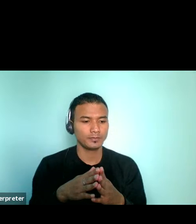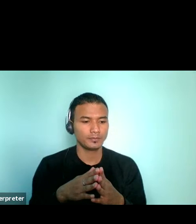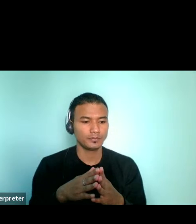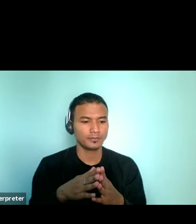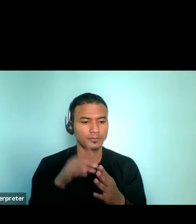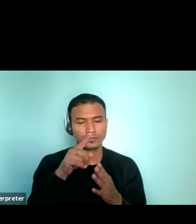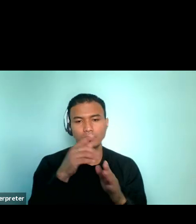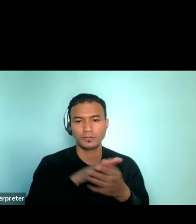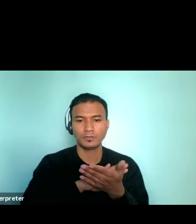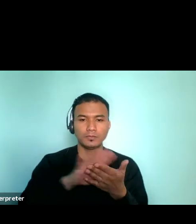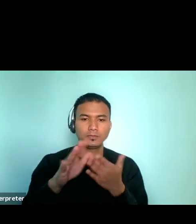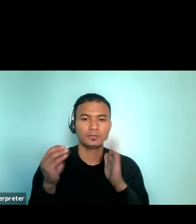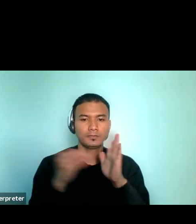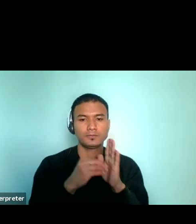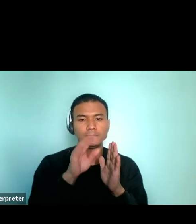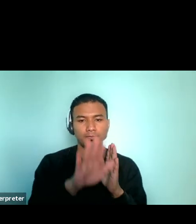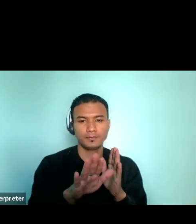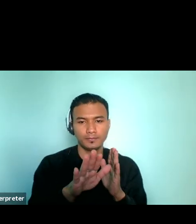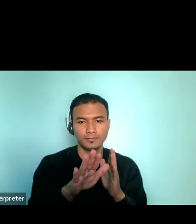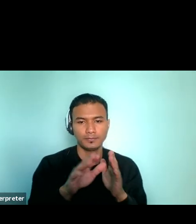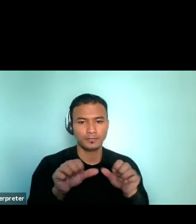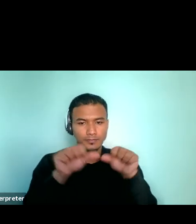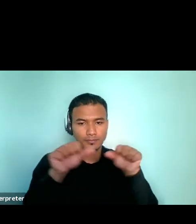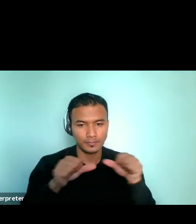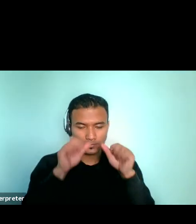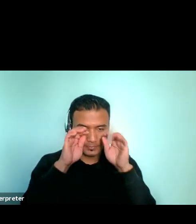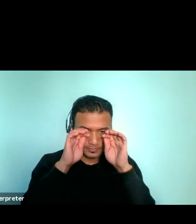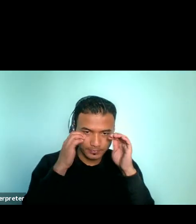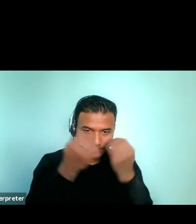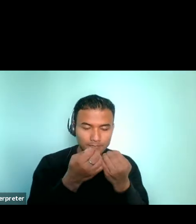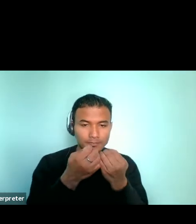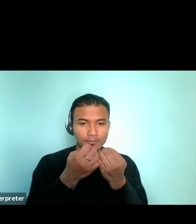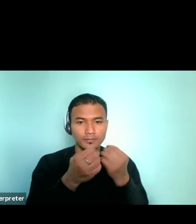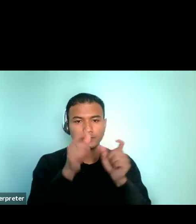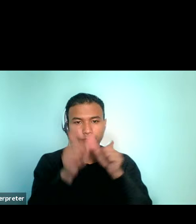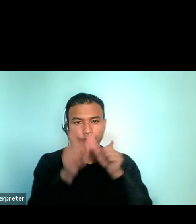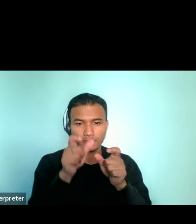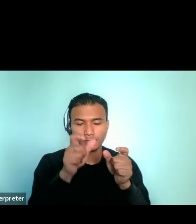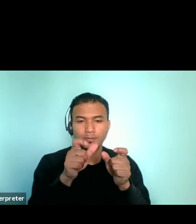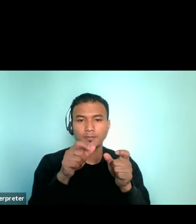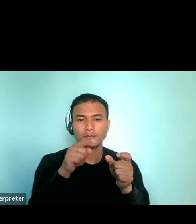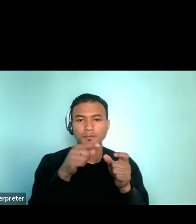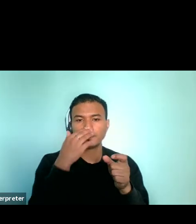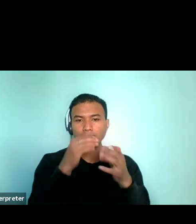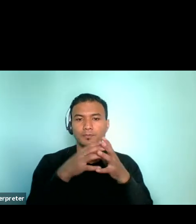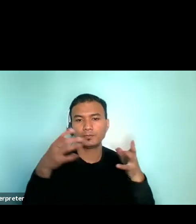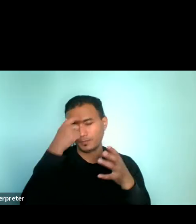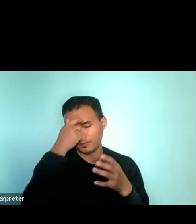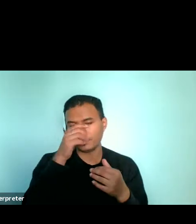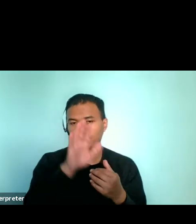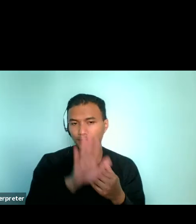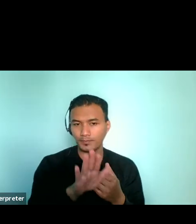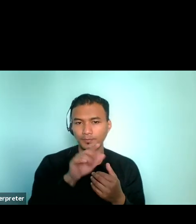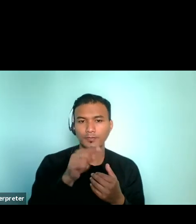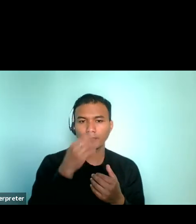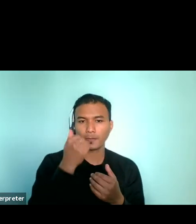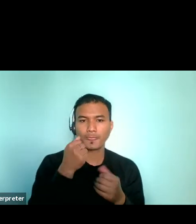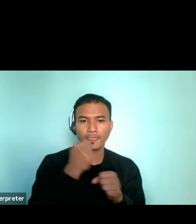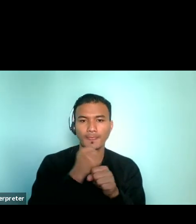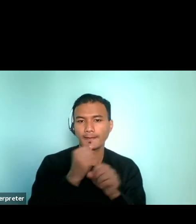mentioned that without this kind of land security, people simply face a lot of problems and they have no way